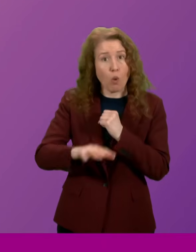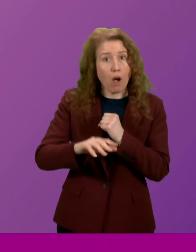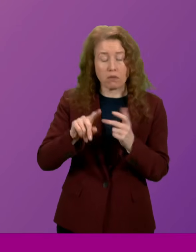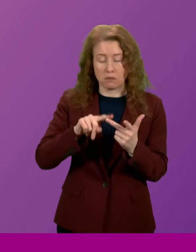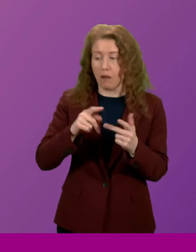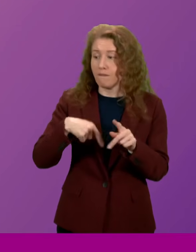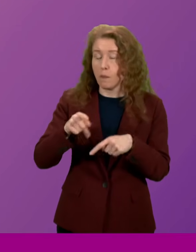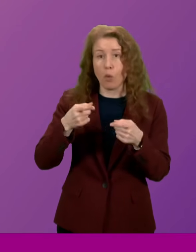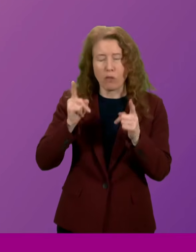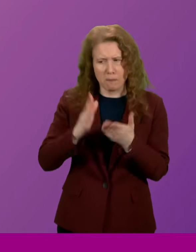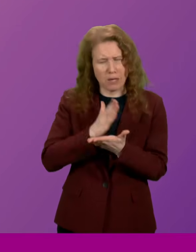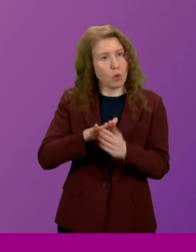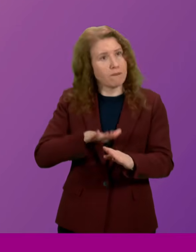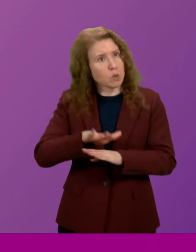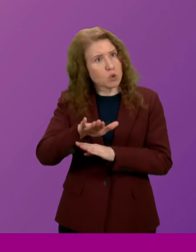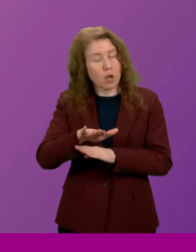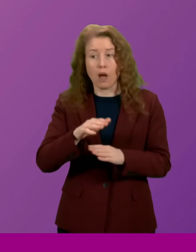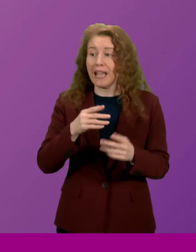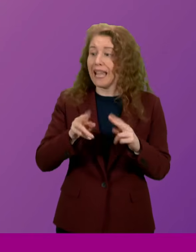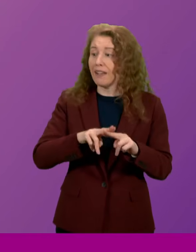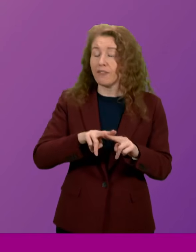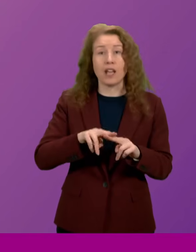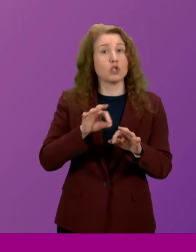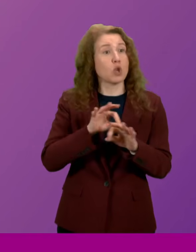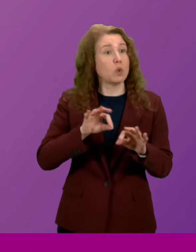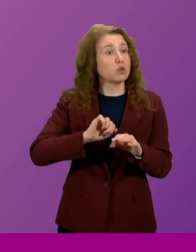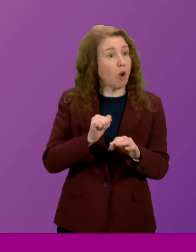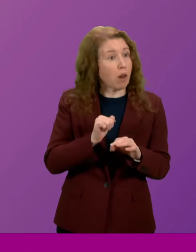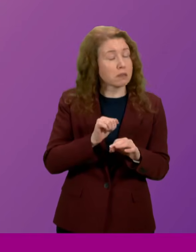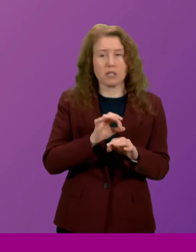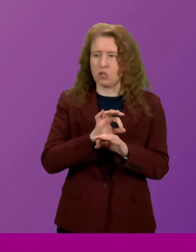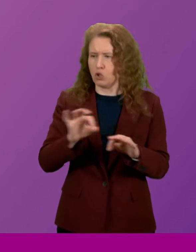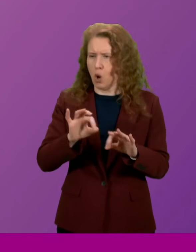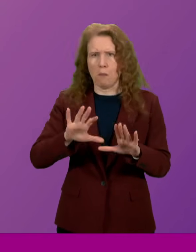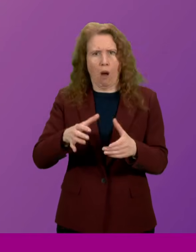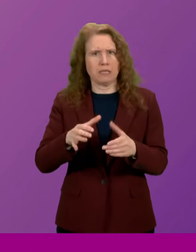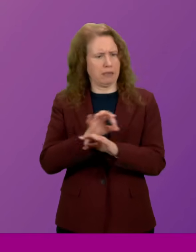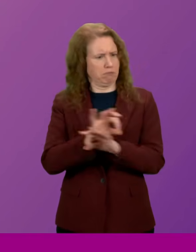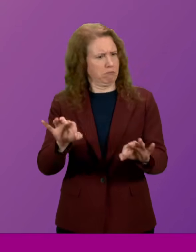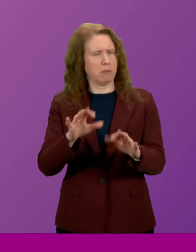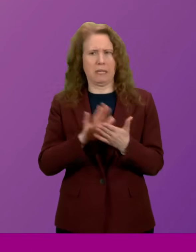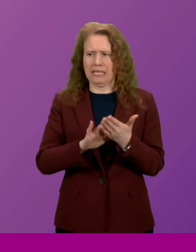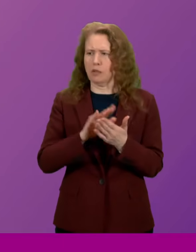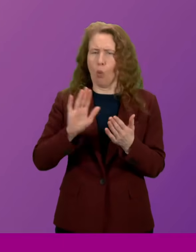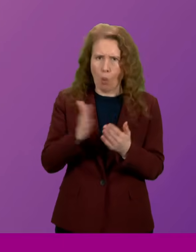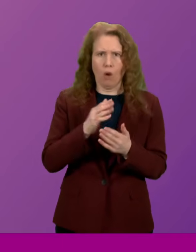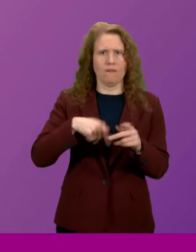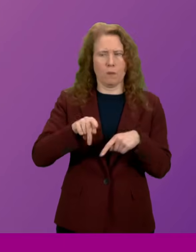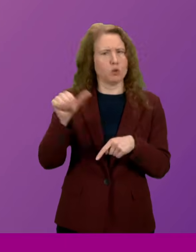ensure that all future No Scotland, No Party matches are available to everyone on terrestrial television? First